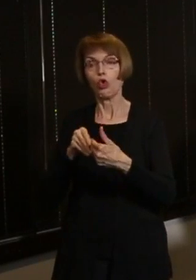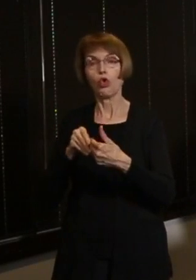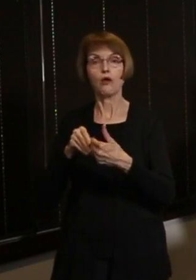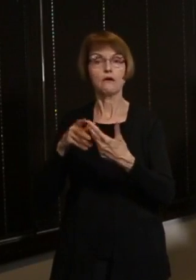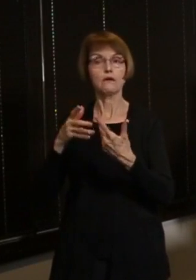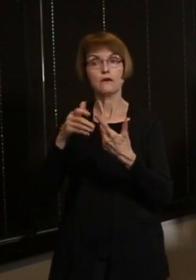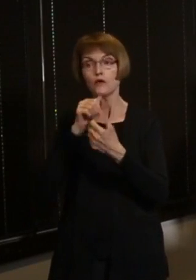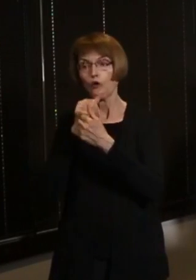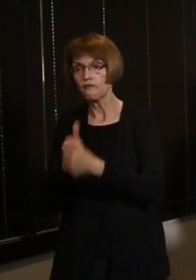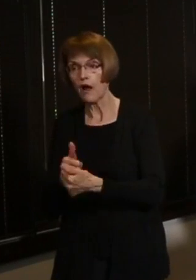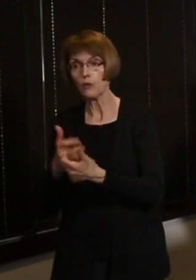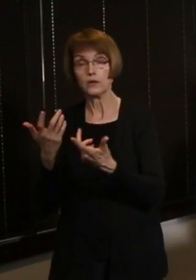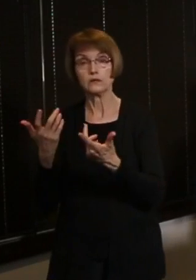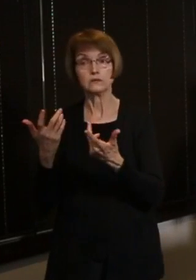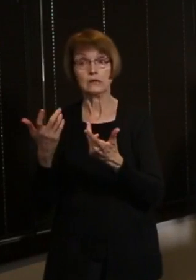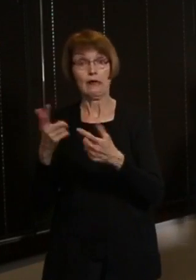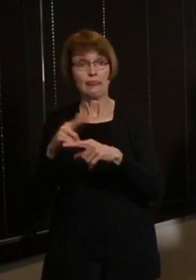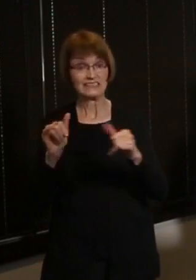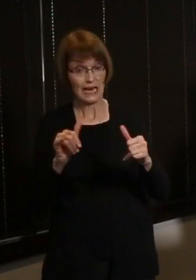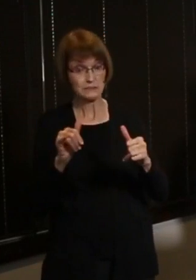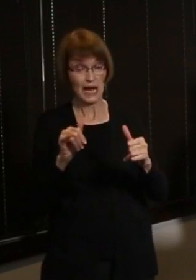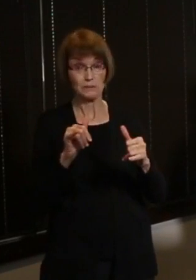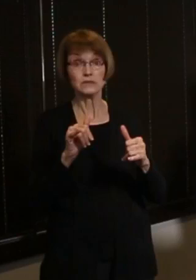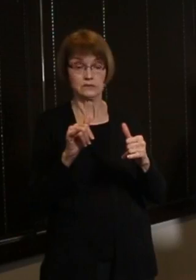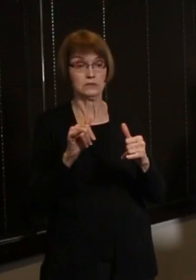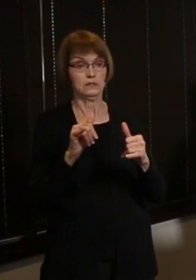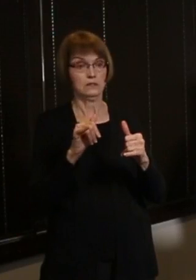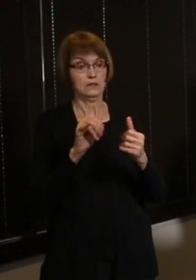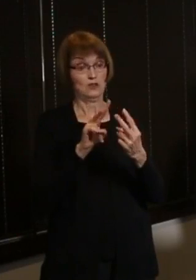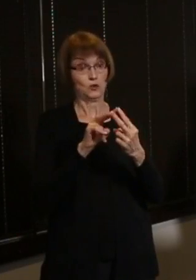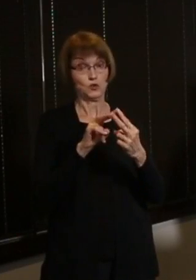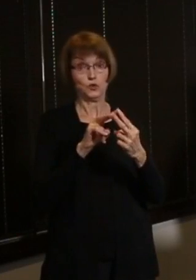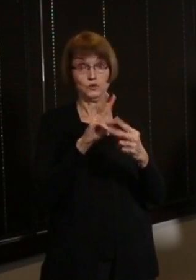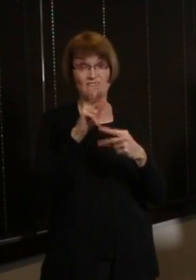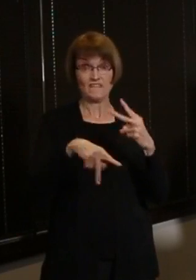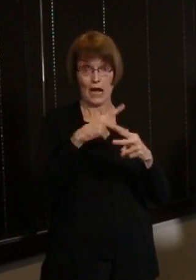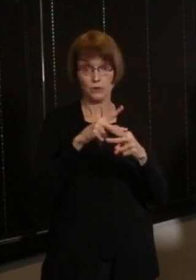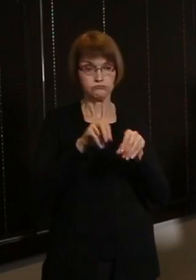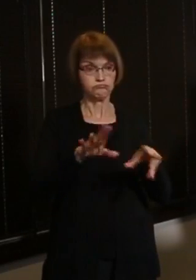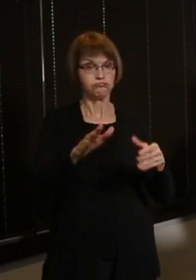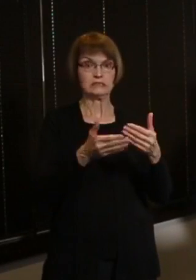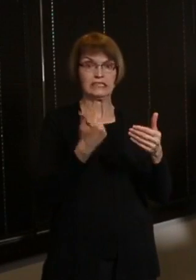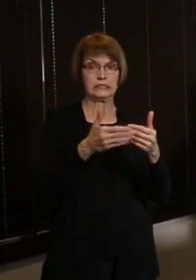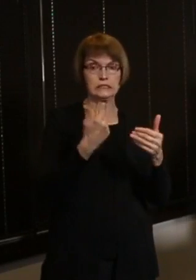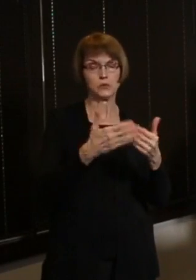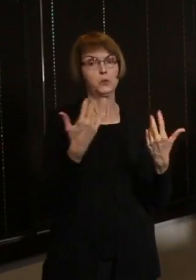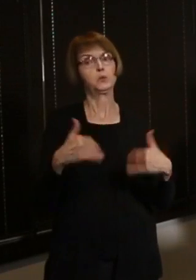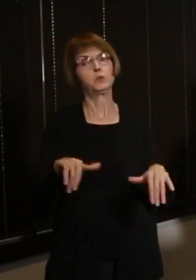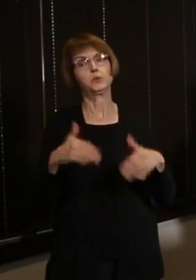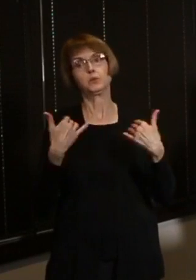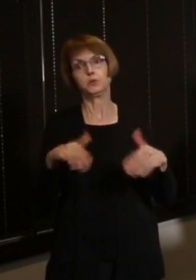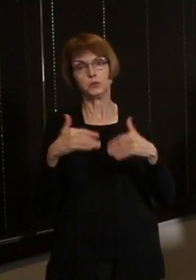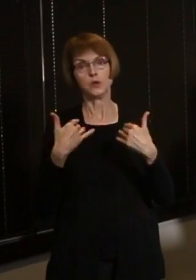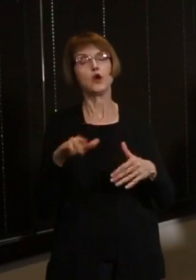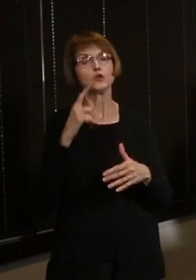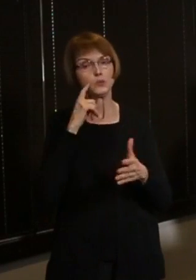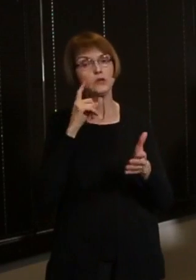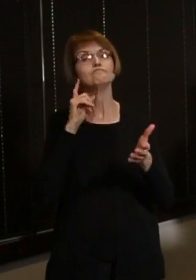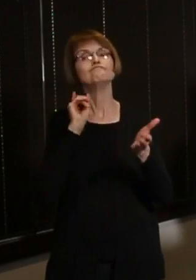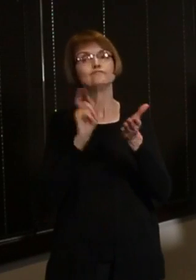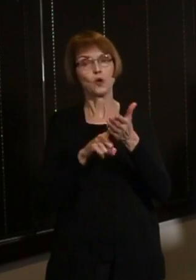that with a more transmissible virus, and then that'll produce a result like you're seeing in some parts of the country where you see an uptick in